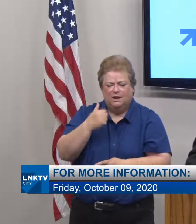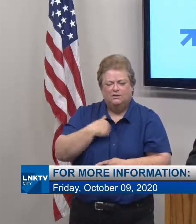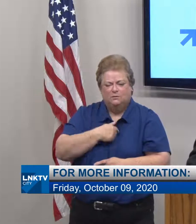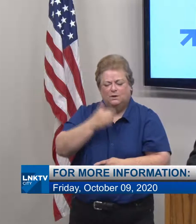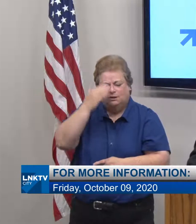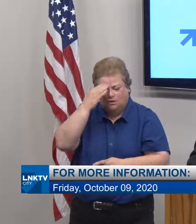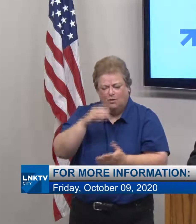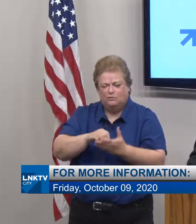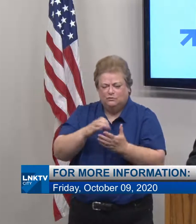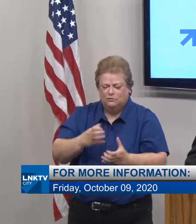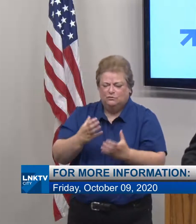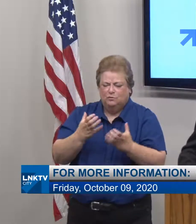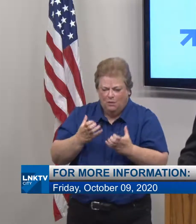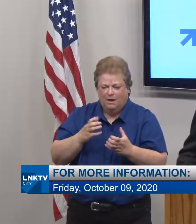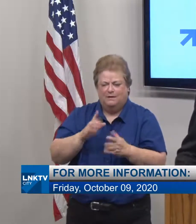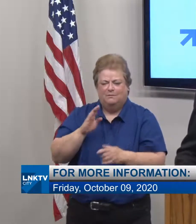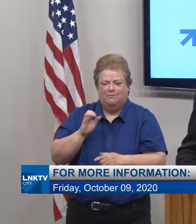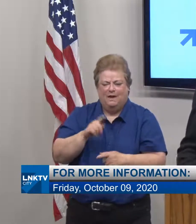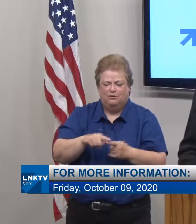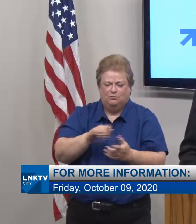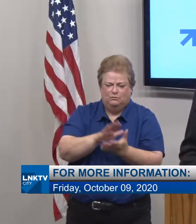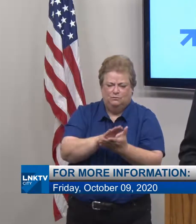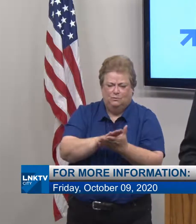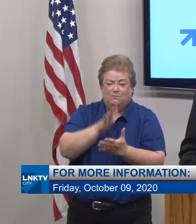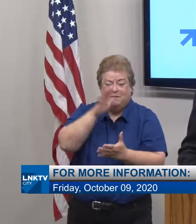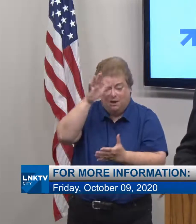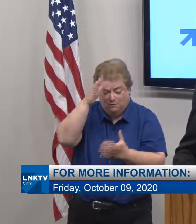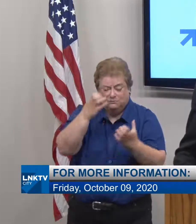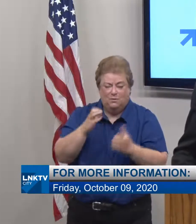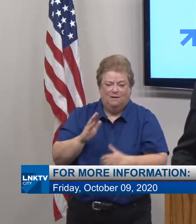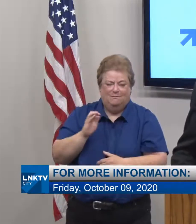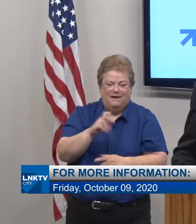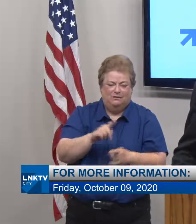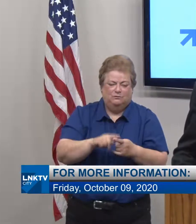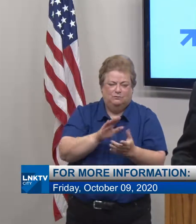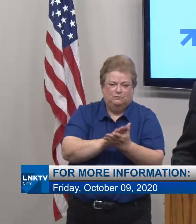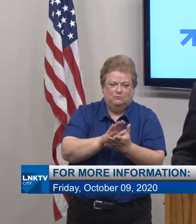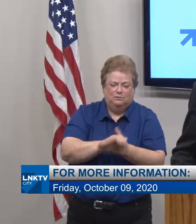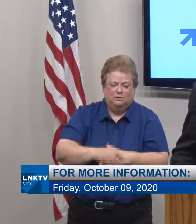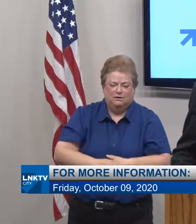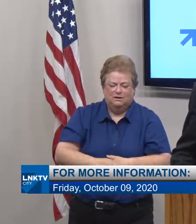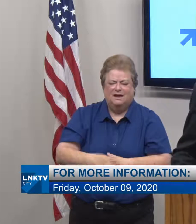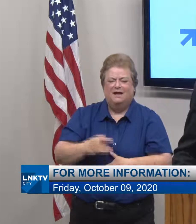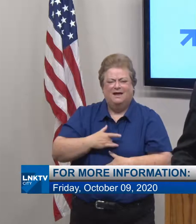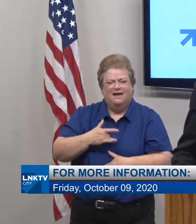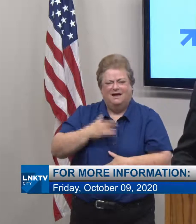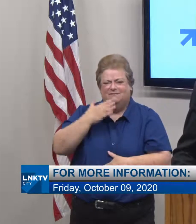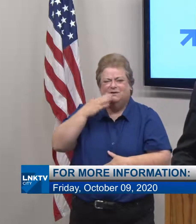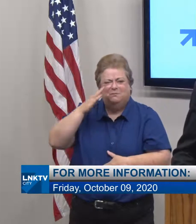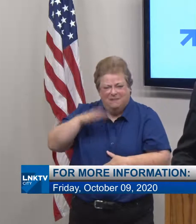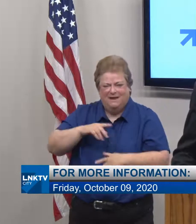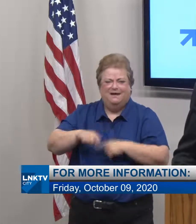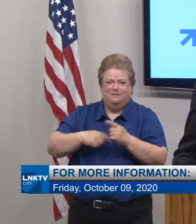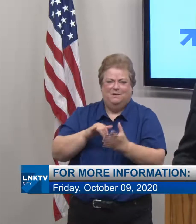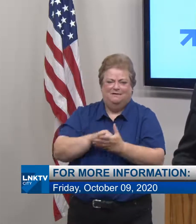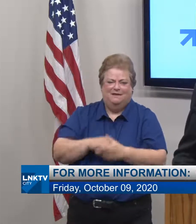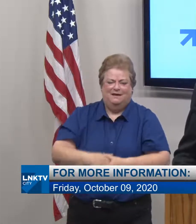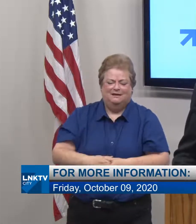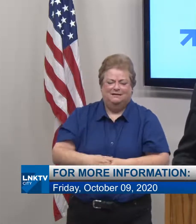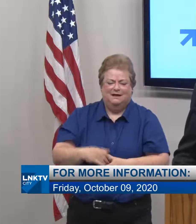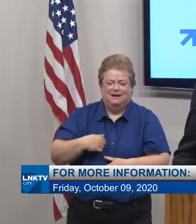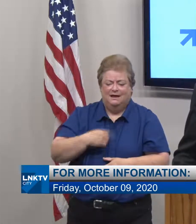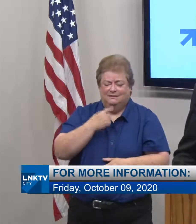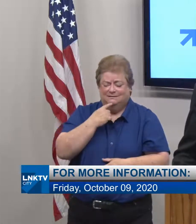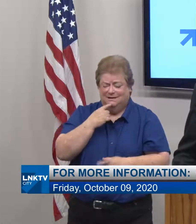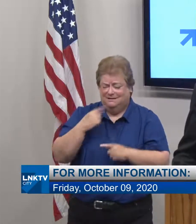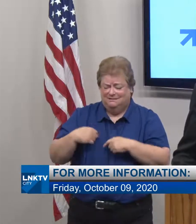school. We know our parents want our students to be in school. And I want you to know I feel badly about that because we've said from day one our